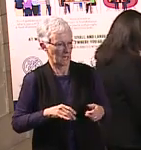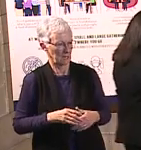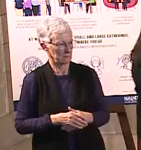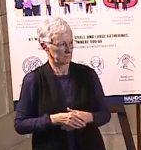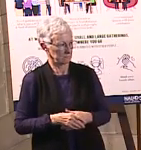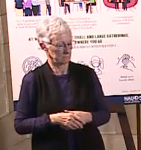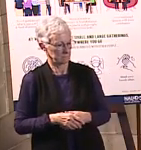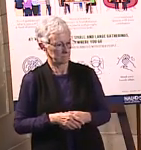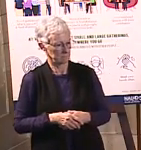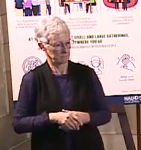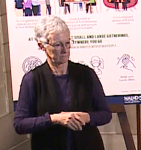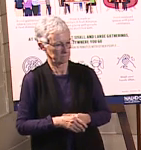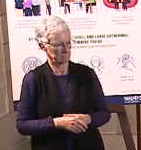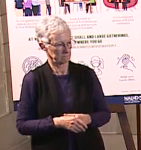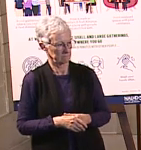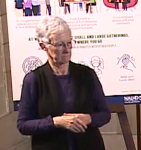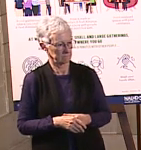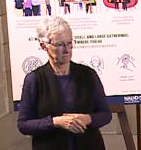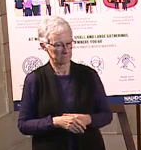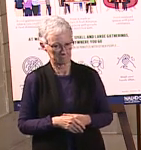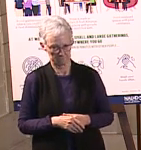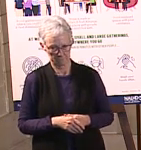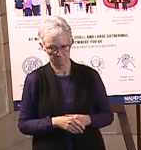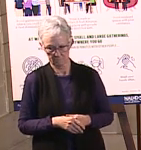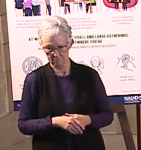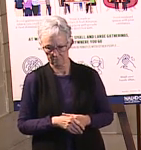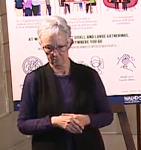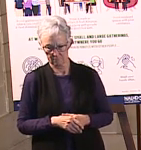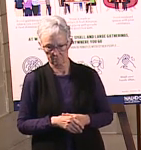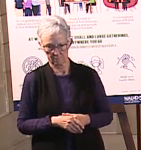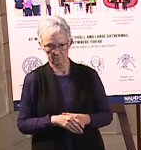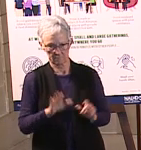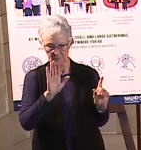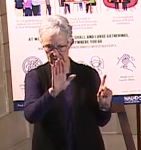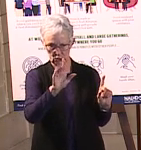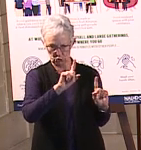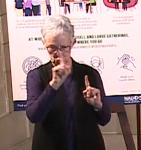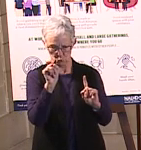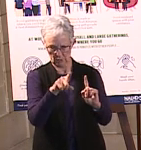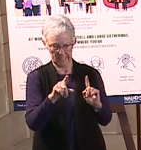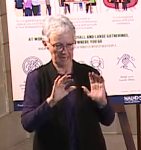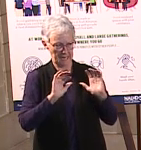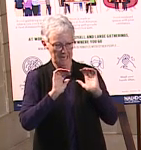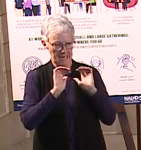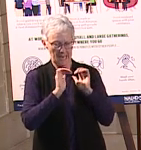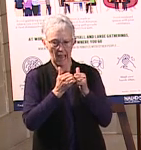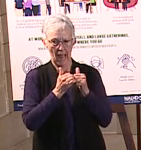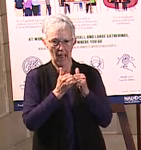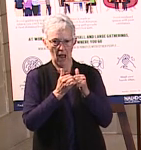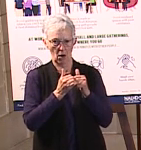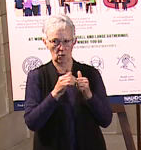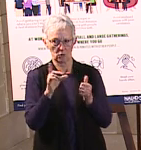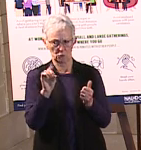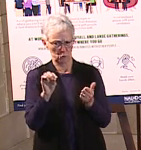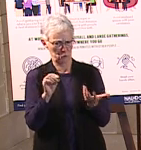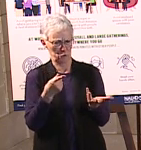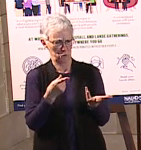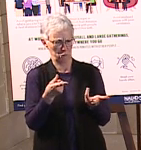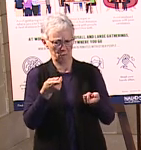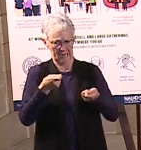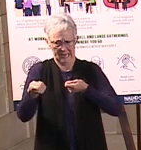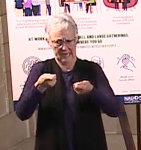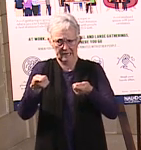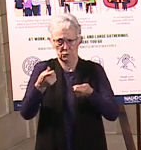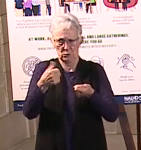And please remember to repeat the question. So the question was, how do you address any liability issues that may